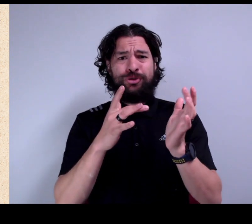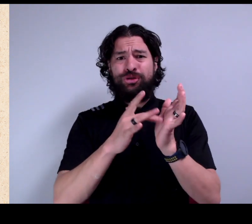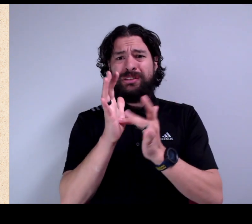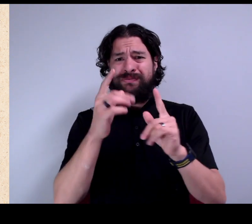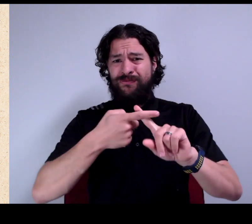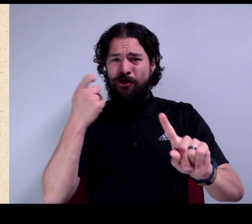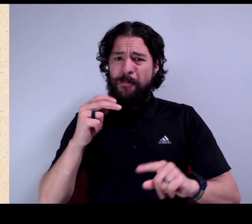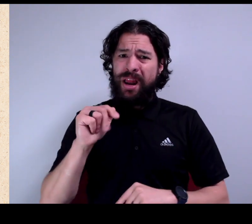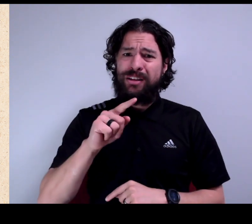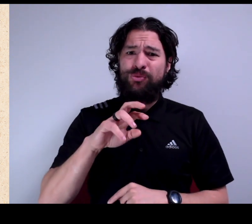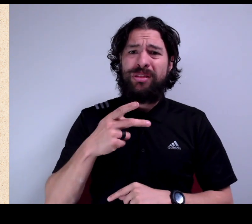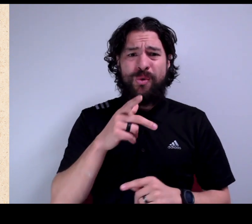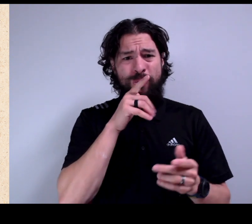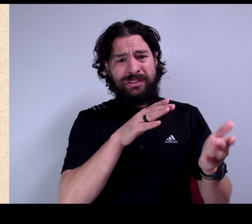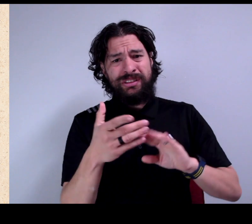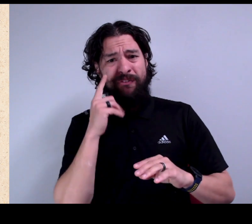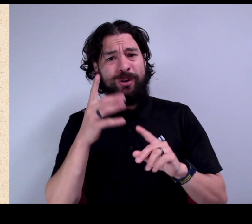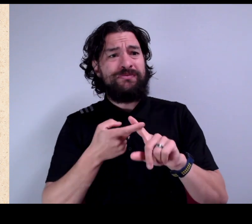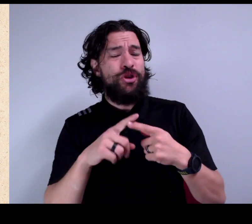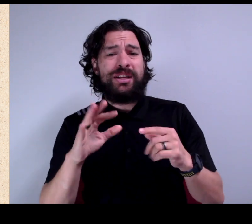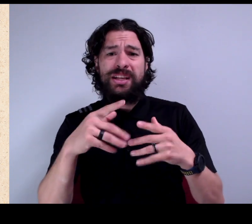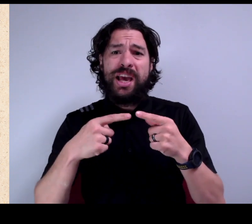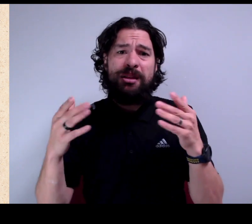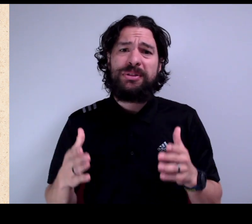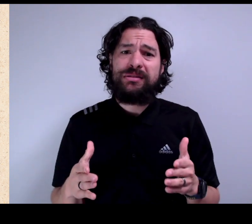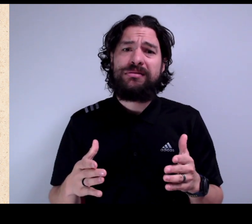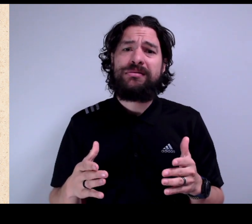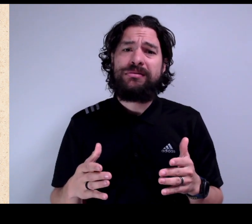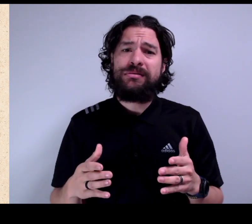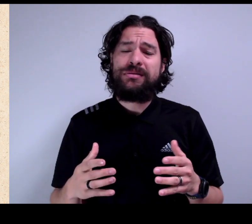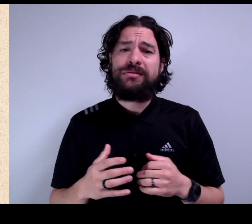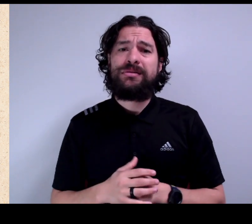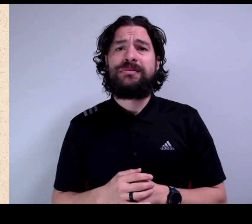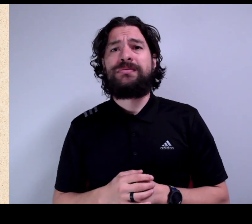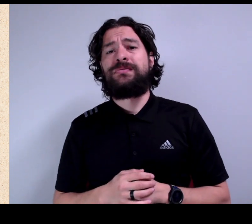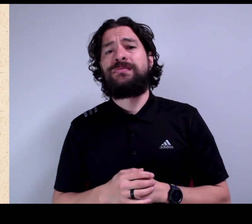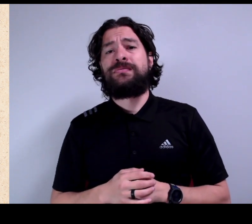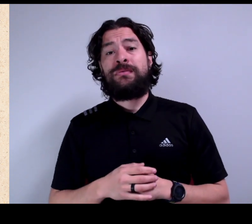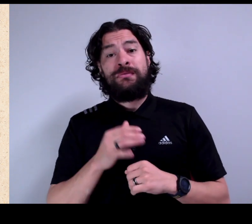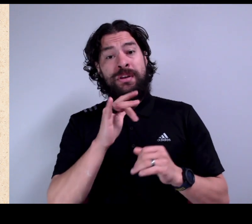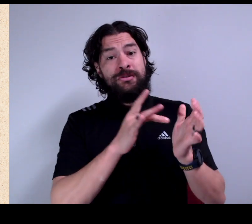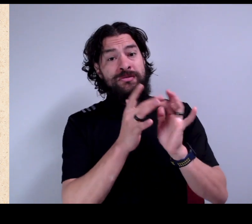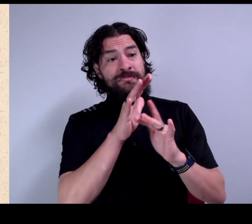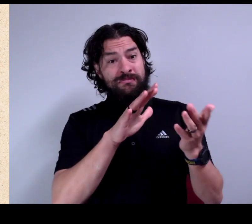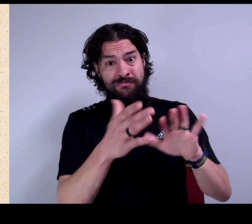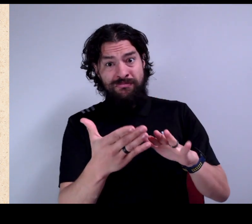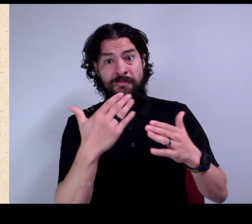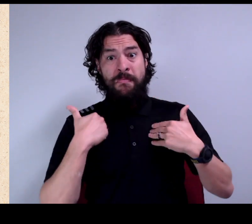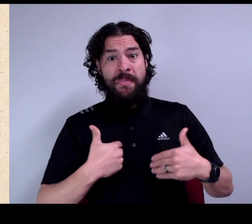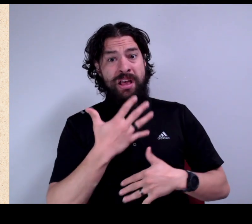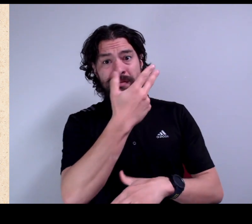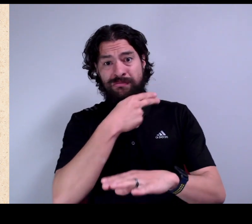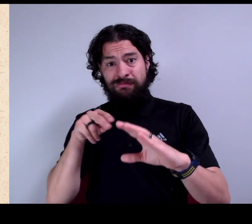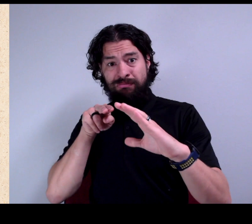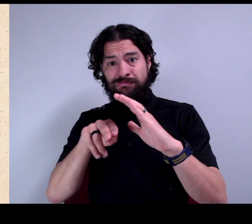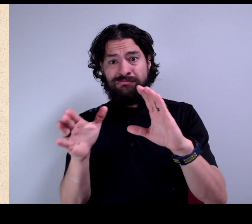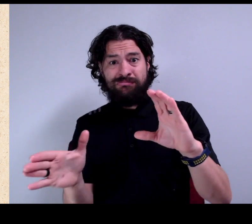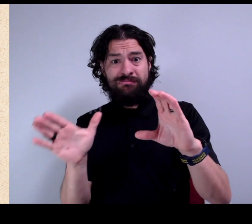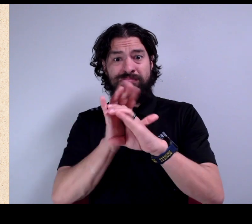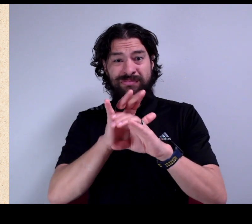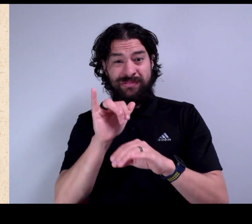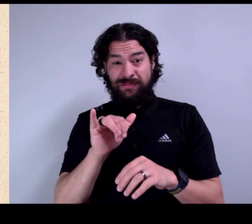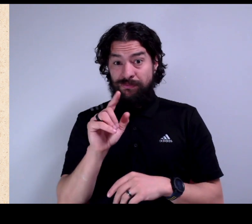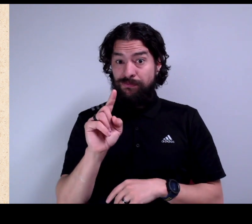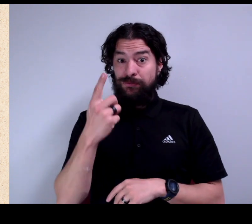Messiah, Jesus of Nazareth, who died for his friends and for his enemies. After this, Jesus' body is placed in a